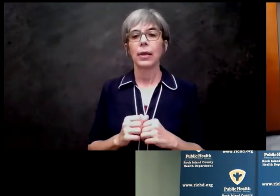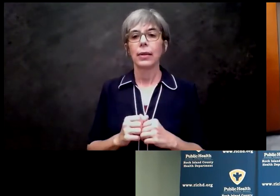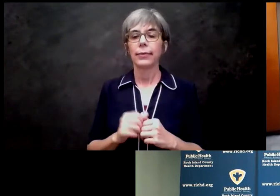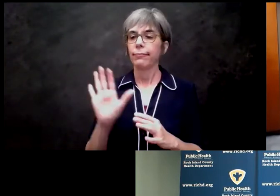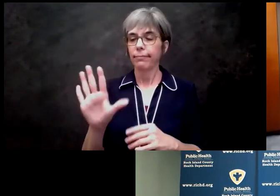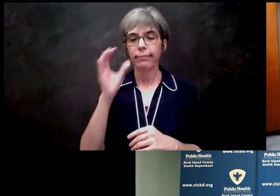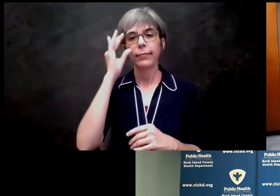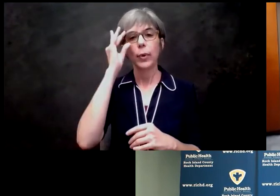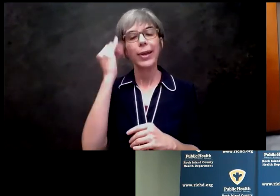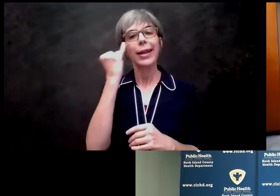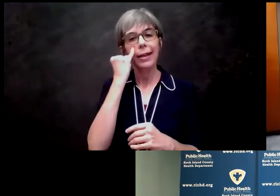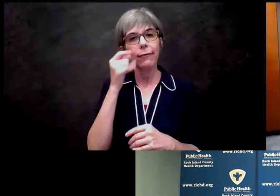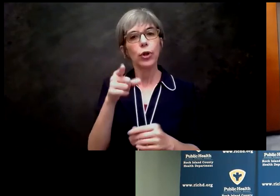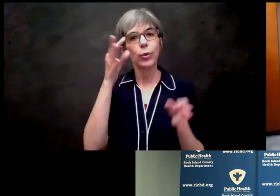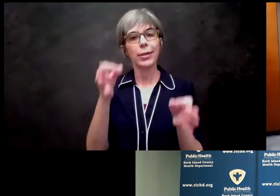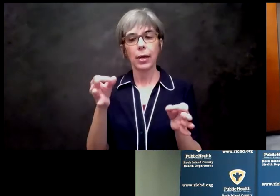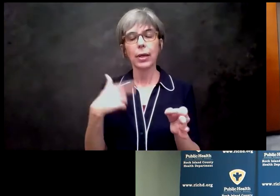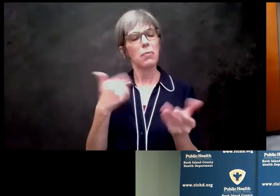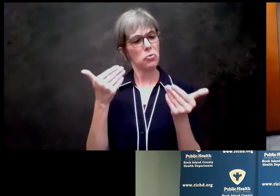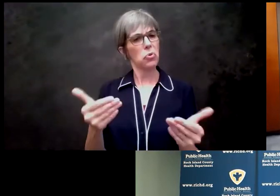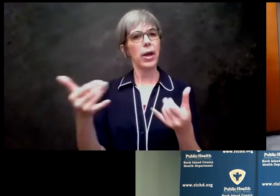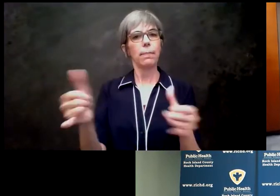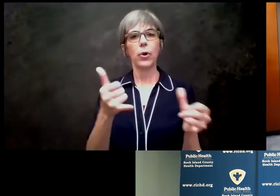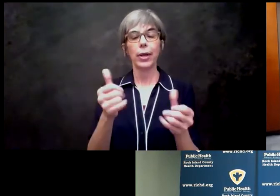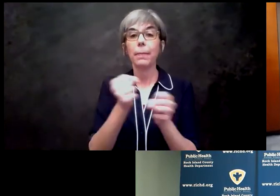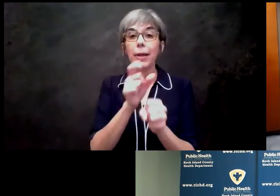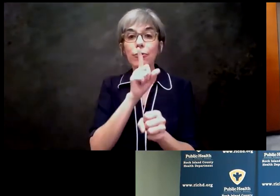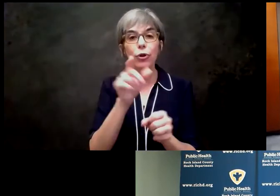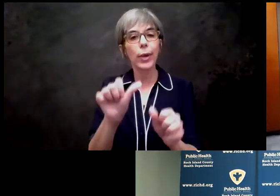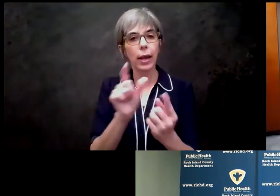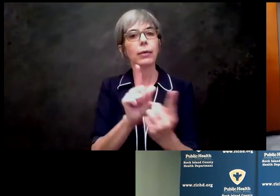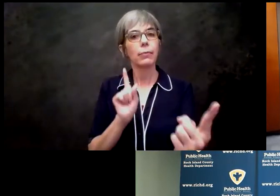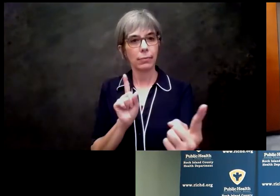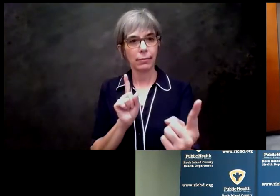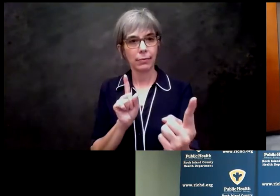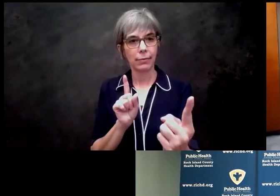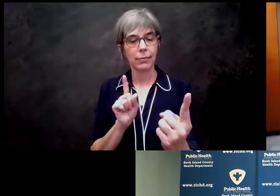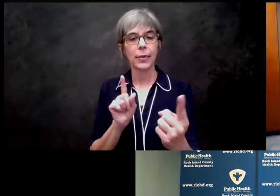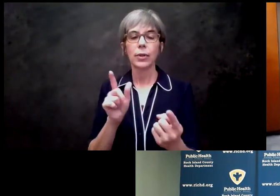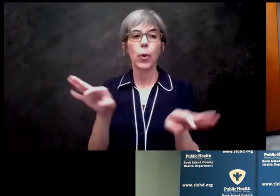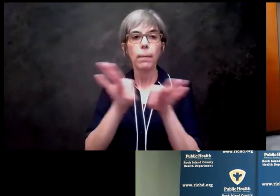attending a gathering, make sure that you can stay away from people. Preferably have it outside.